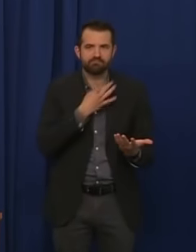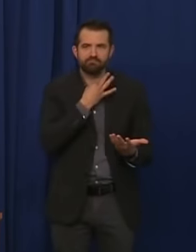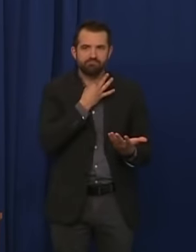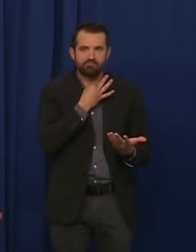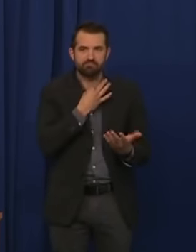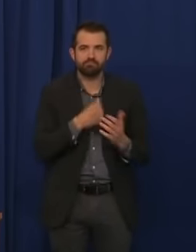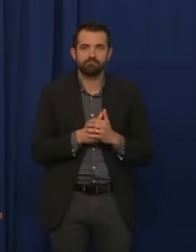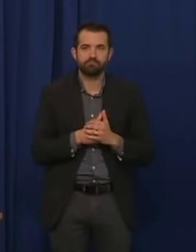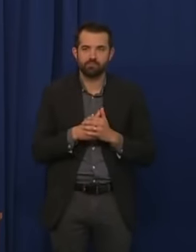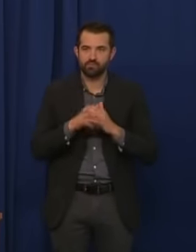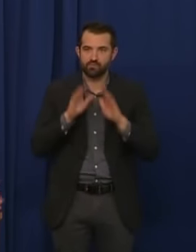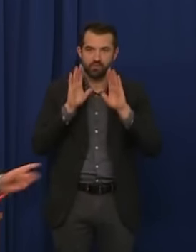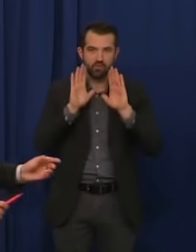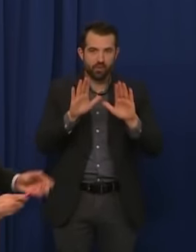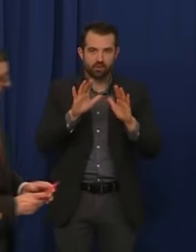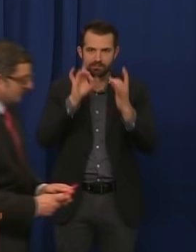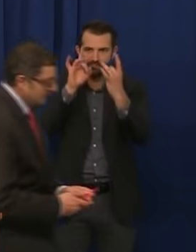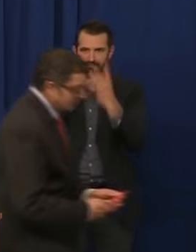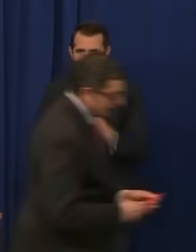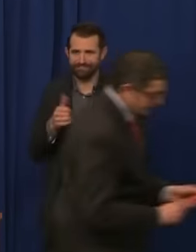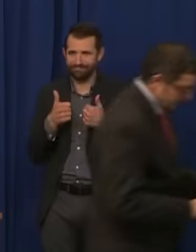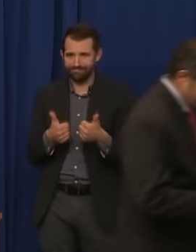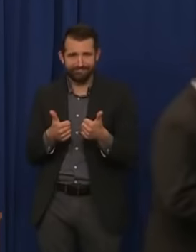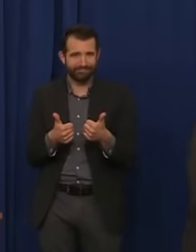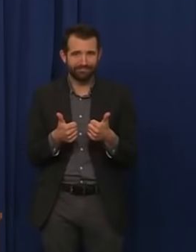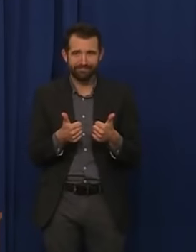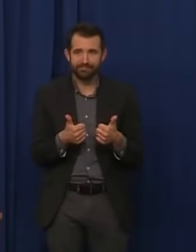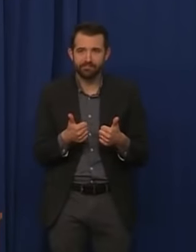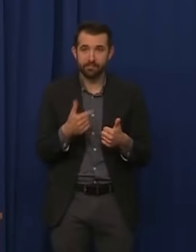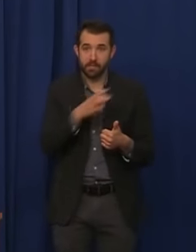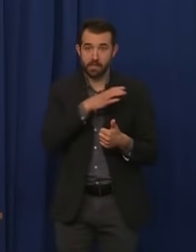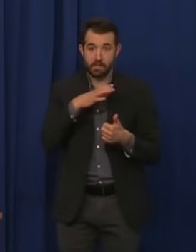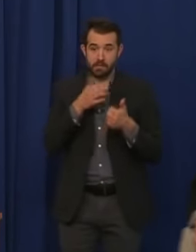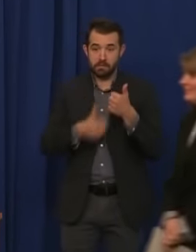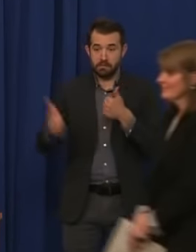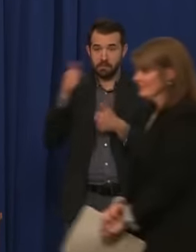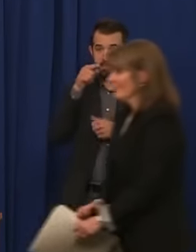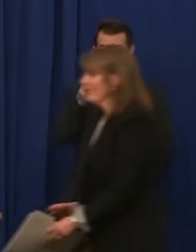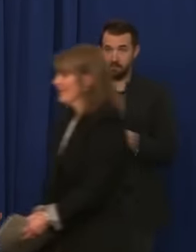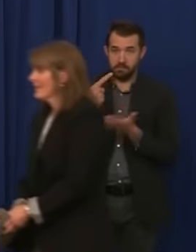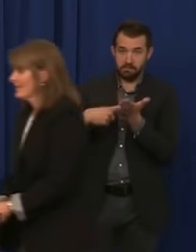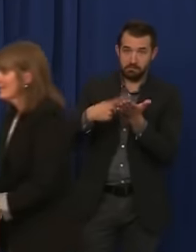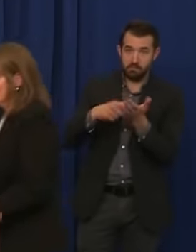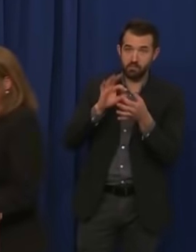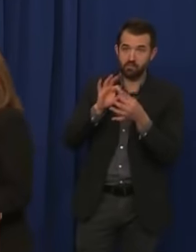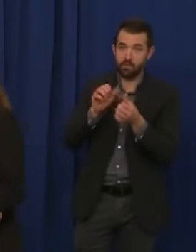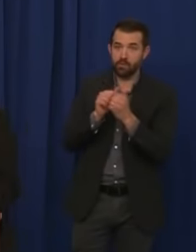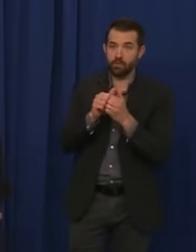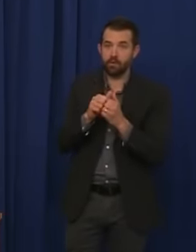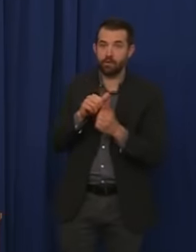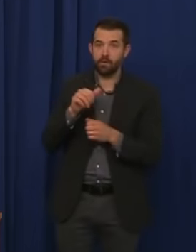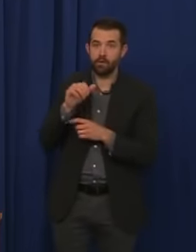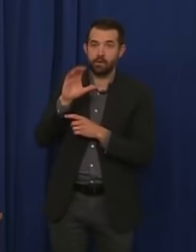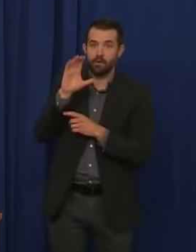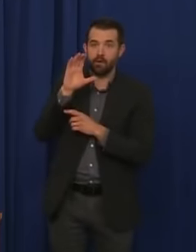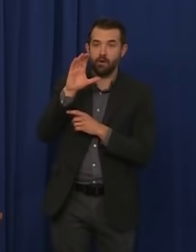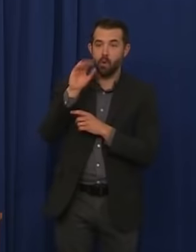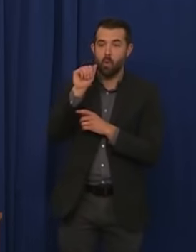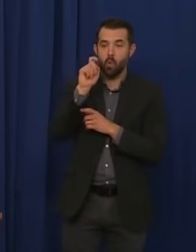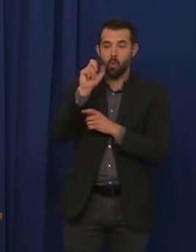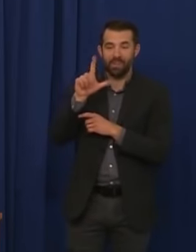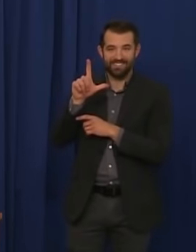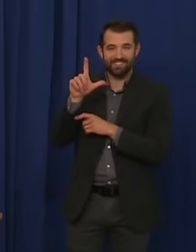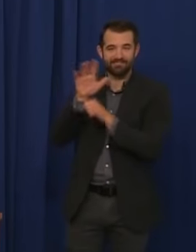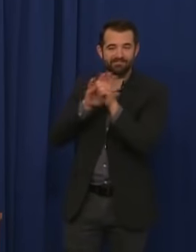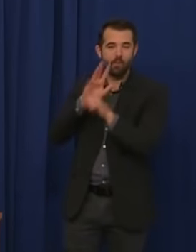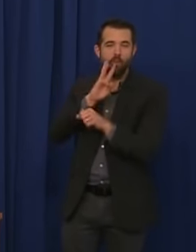talked with many of the coastal people about that yet, but she's asking about notifying people who sail into Maine as opposed to